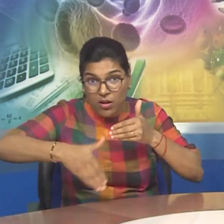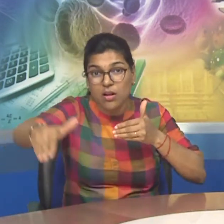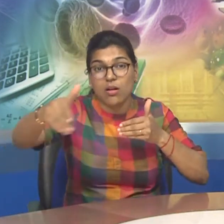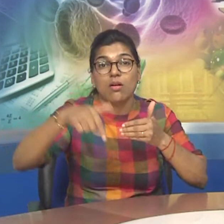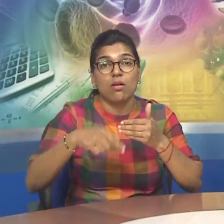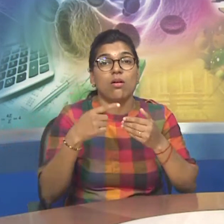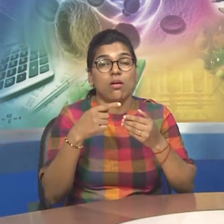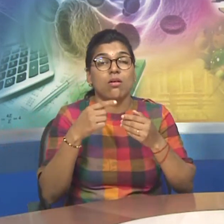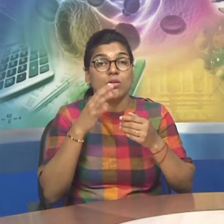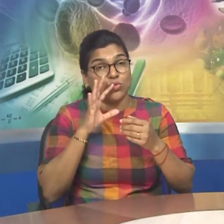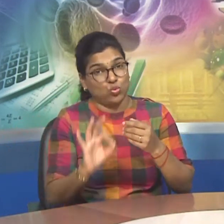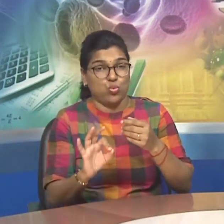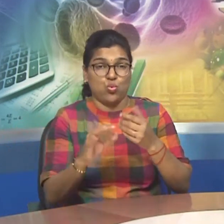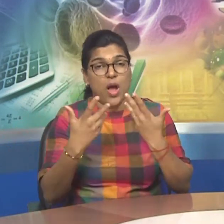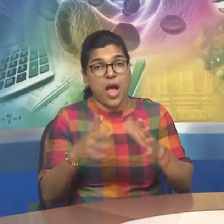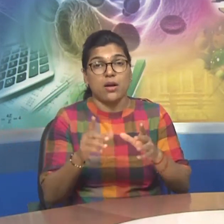bitter words.